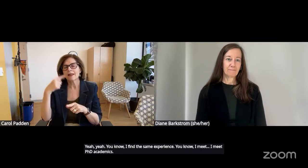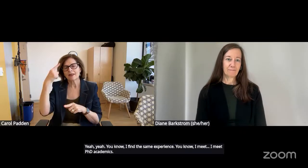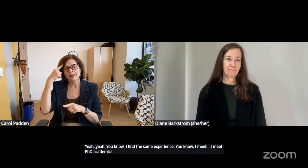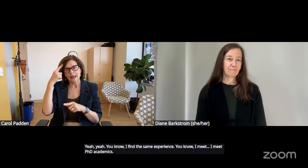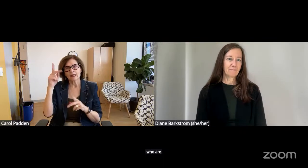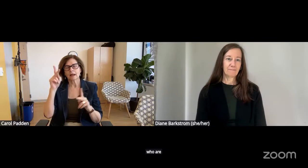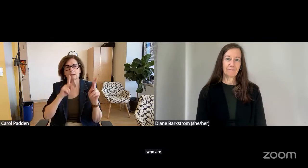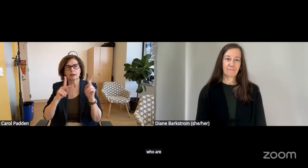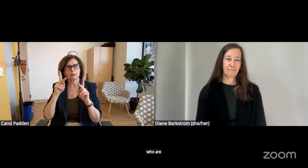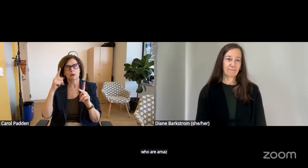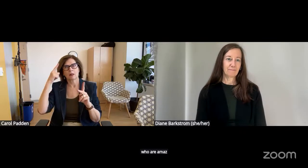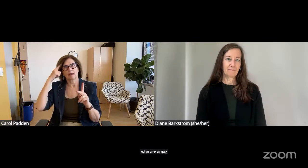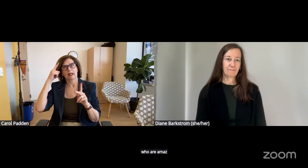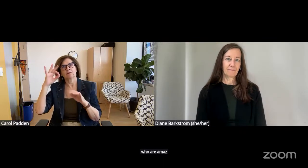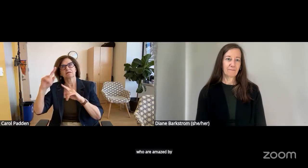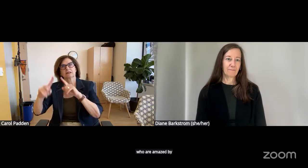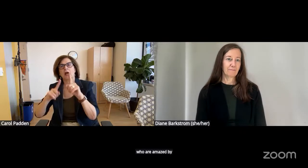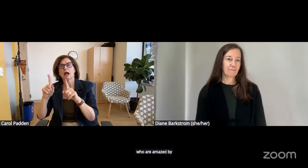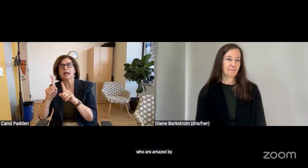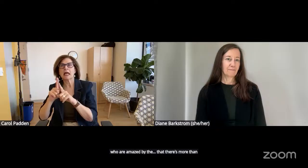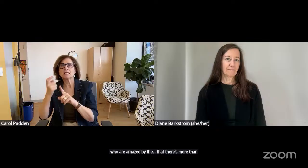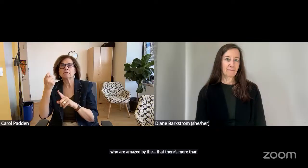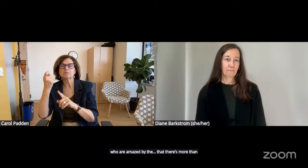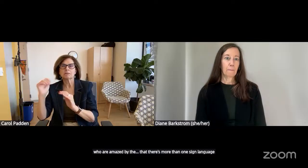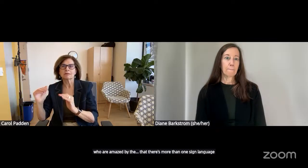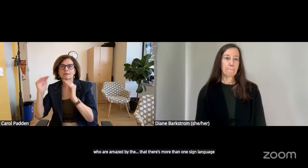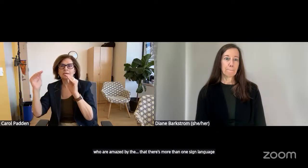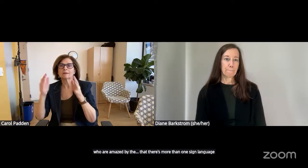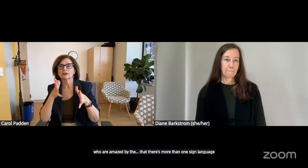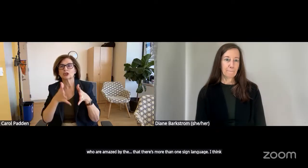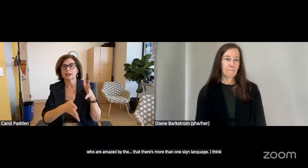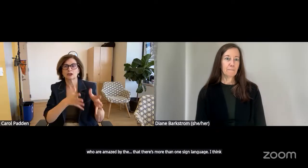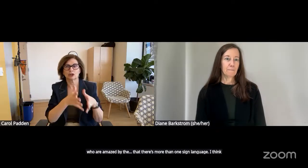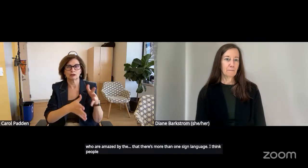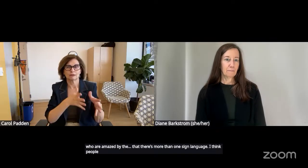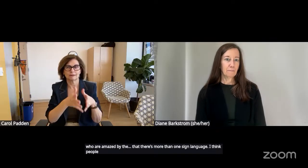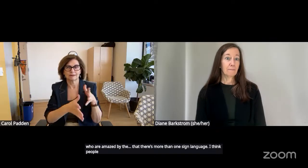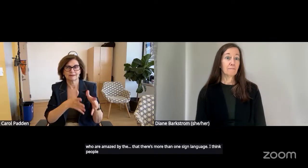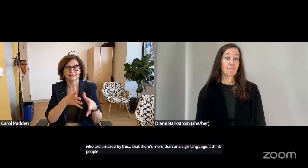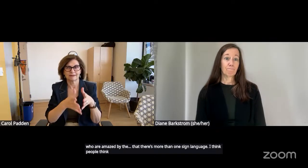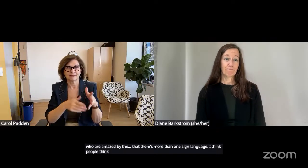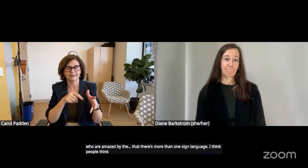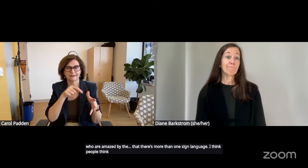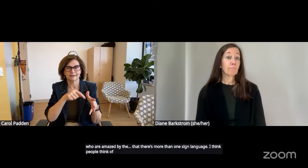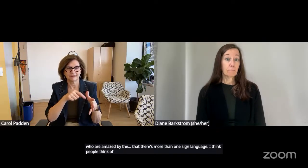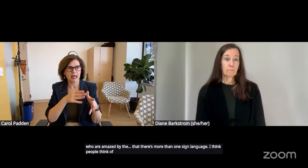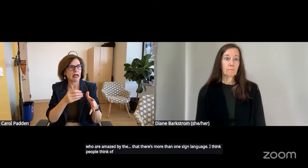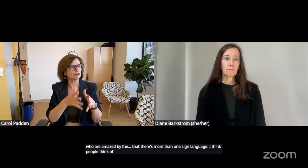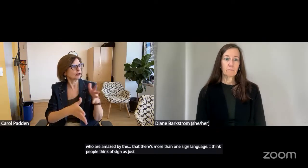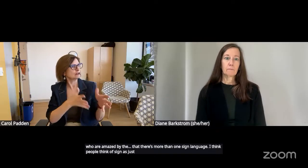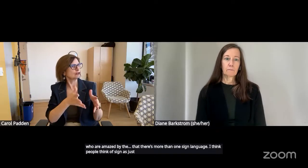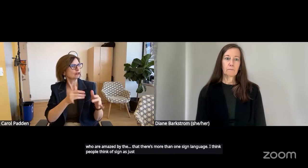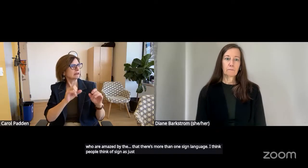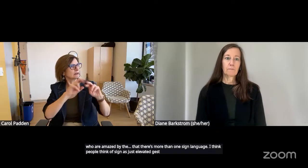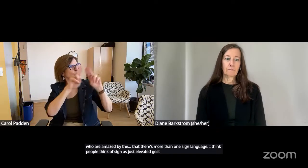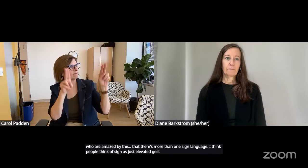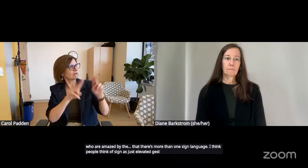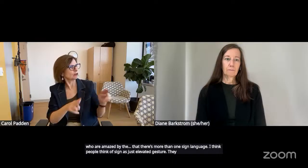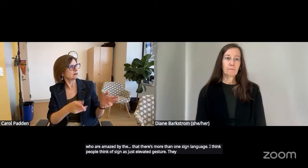are amazed by that there's more than one sign language. I think people think of sign as just elevated gesture. They have that